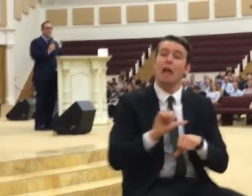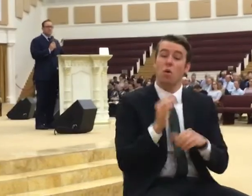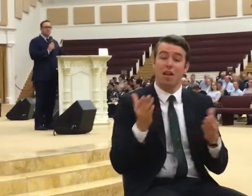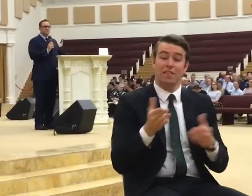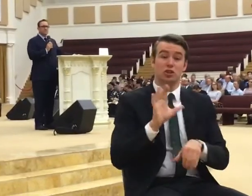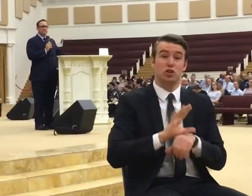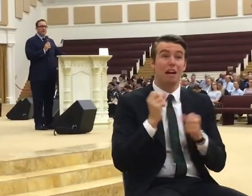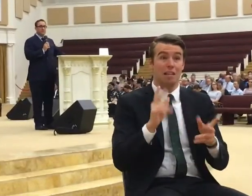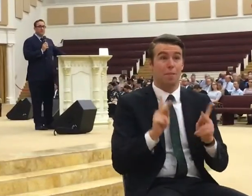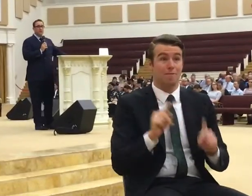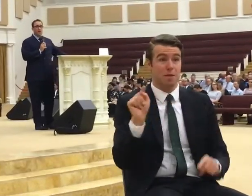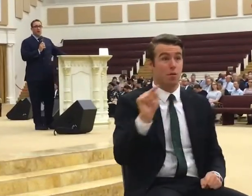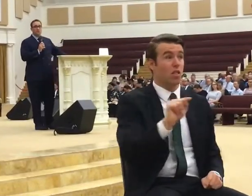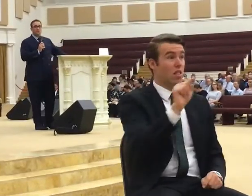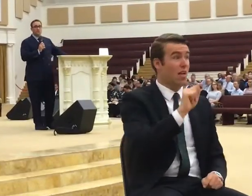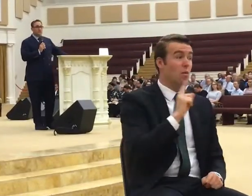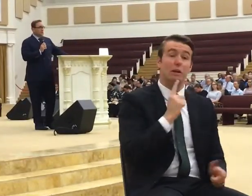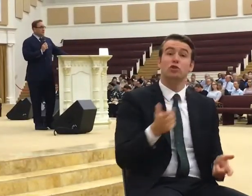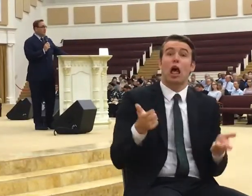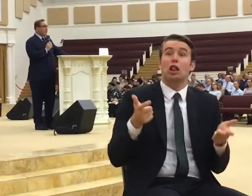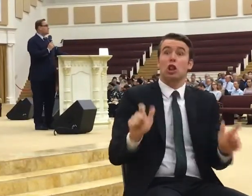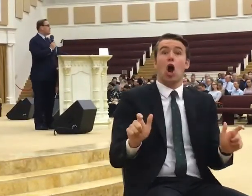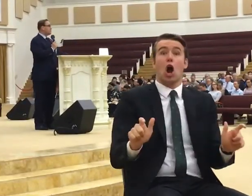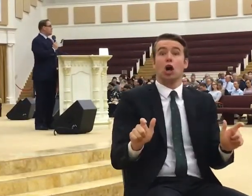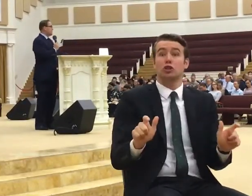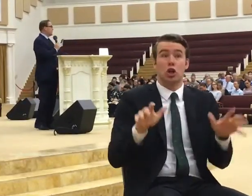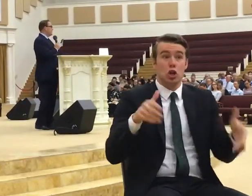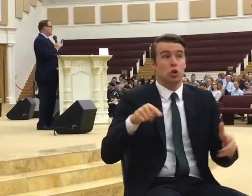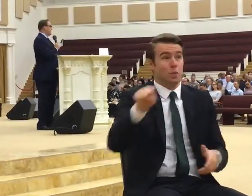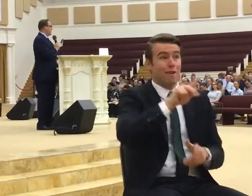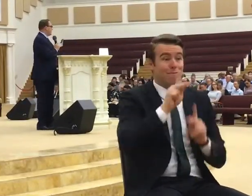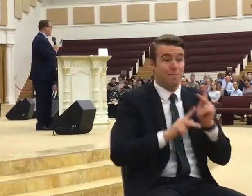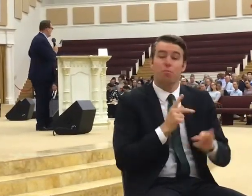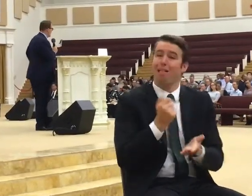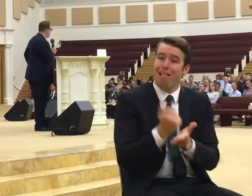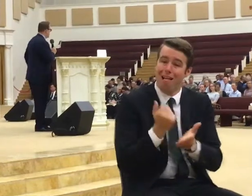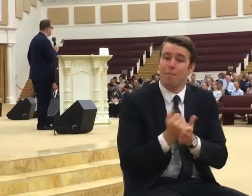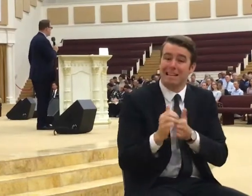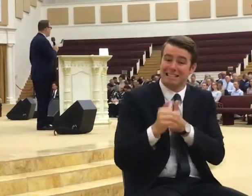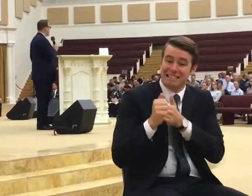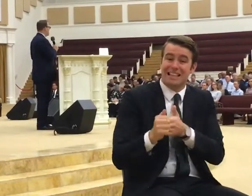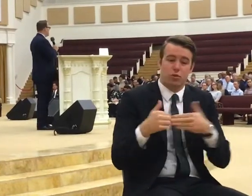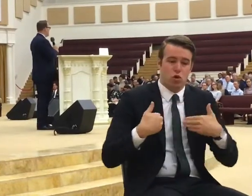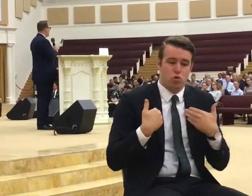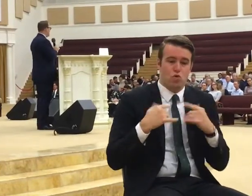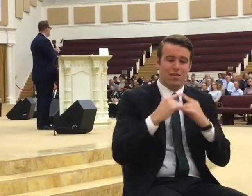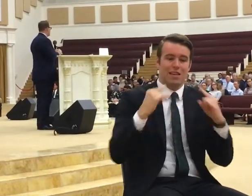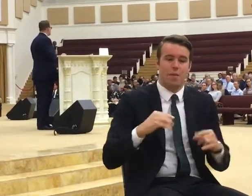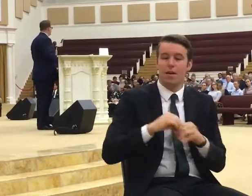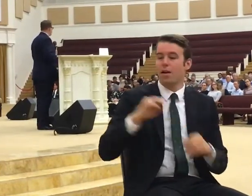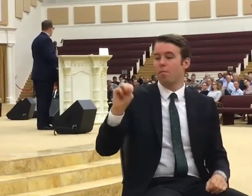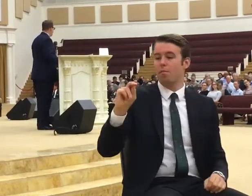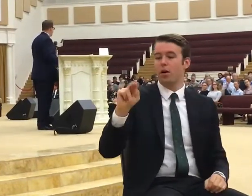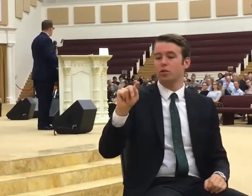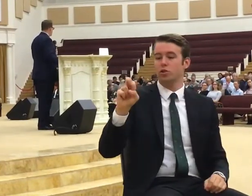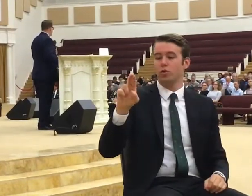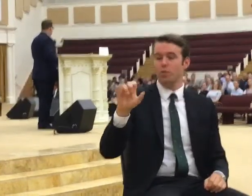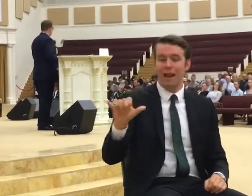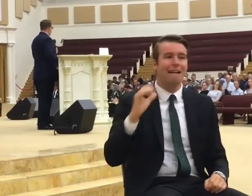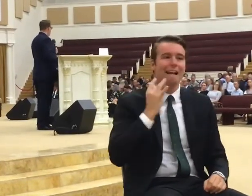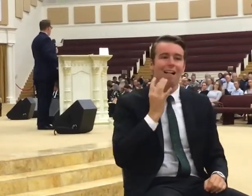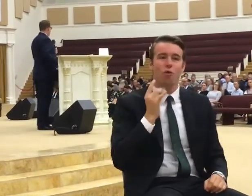number of people, in fact, a large group of people helped lead the youth camp in Monterey,